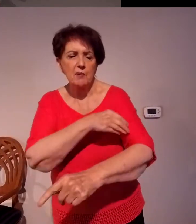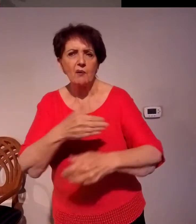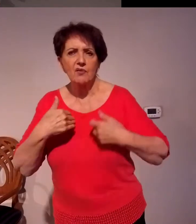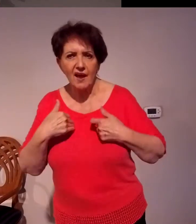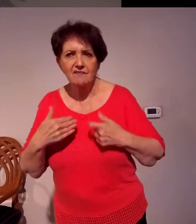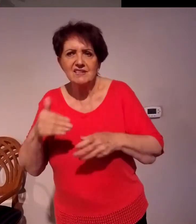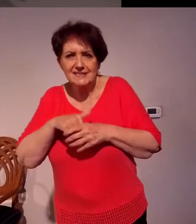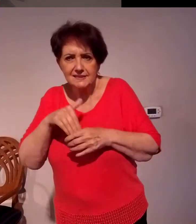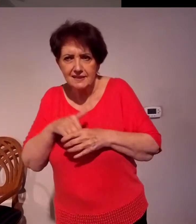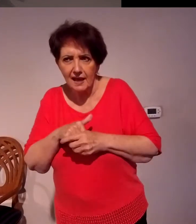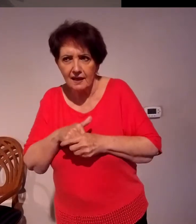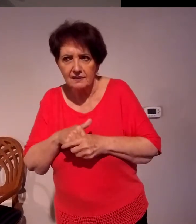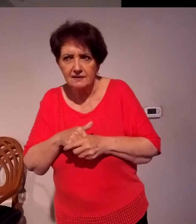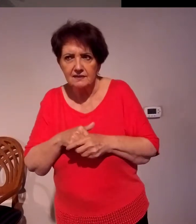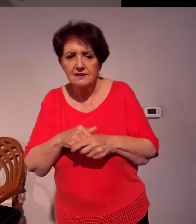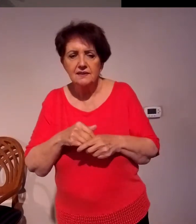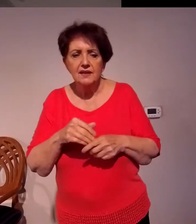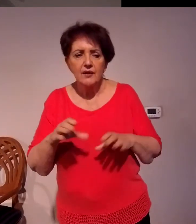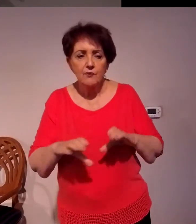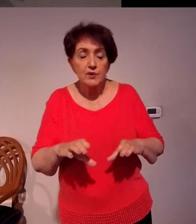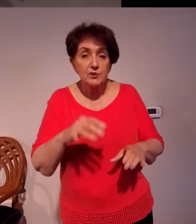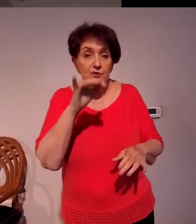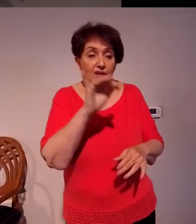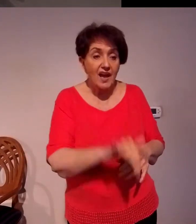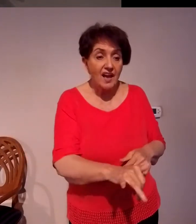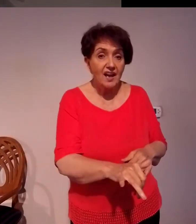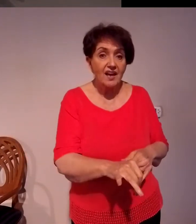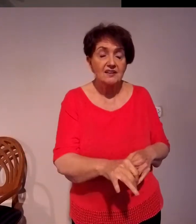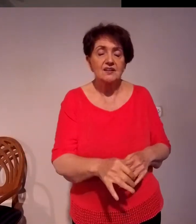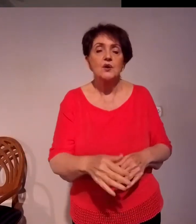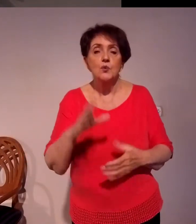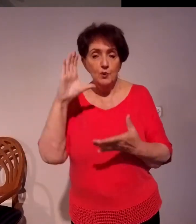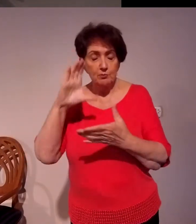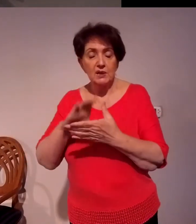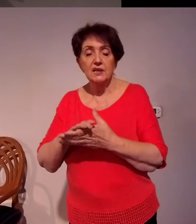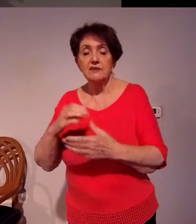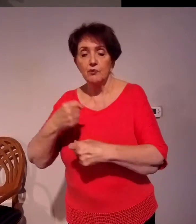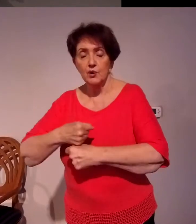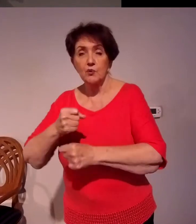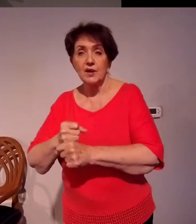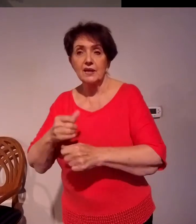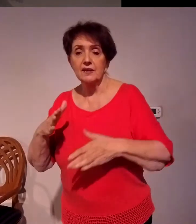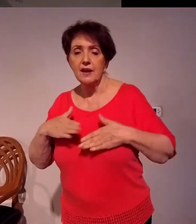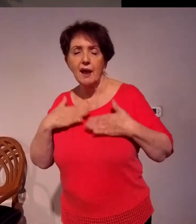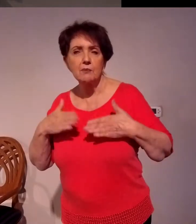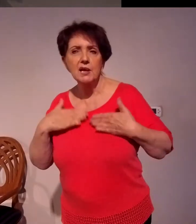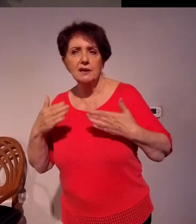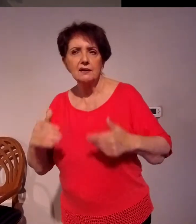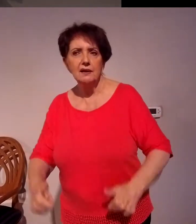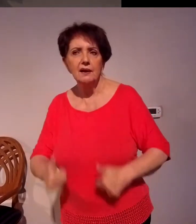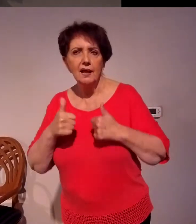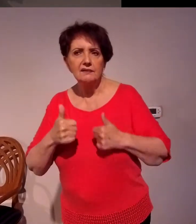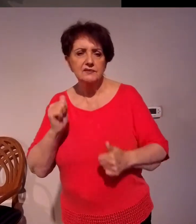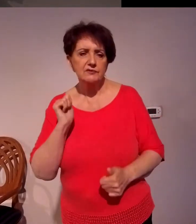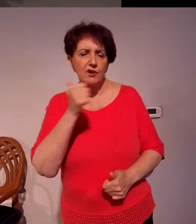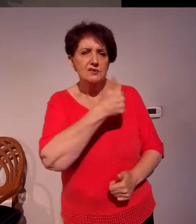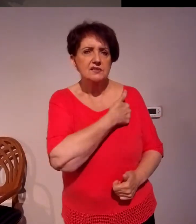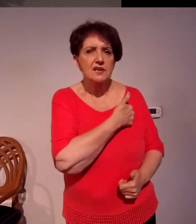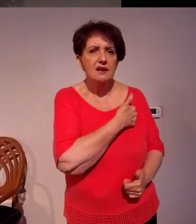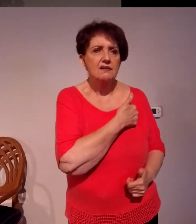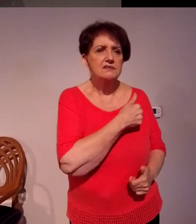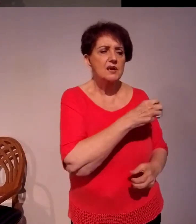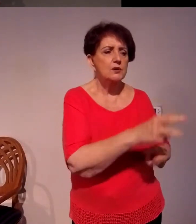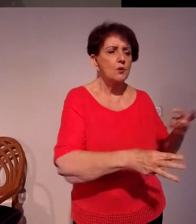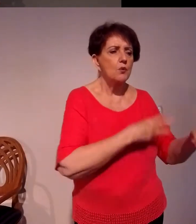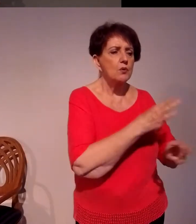believing that as we do this, we are co-creating joy-filled lives for ourselves and a world that